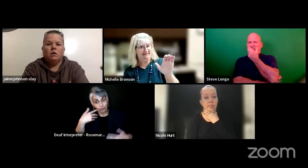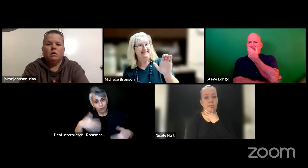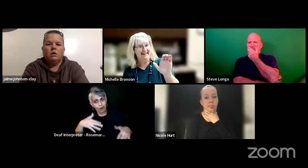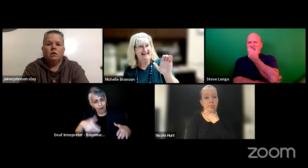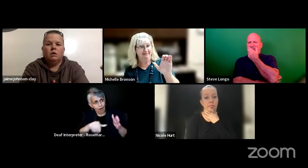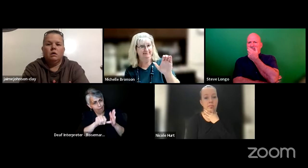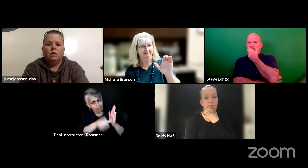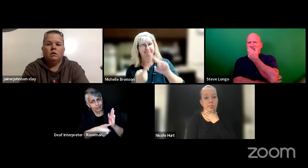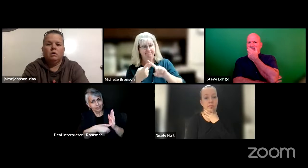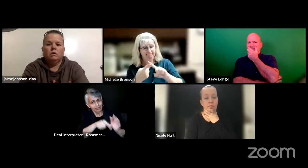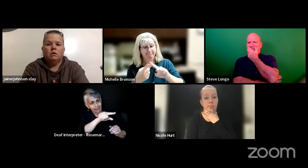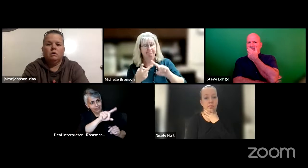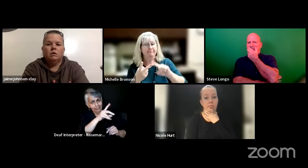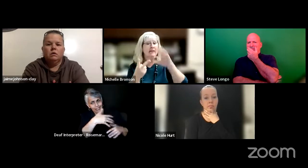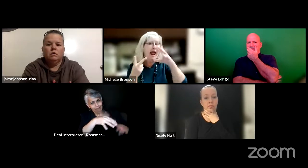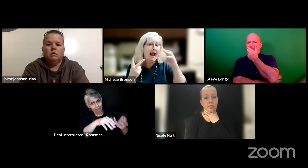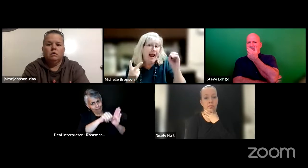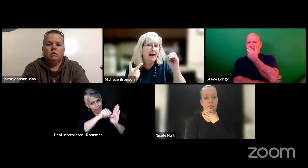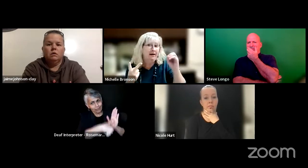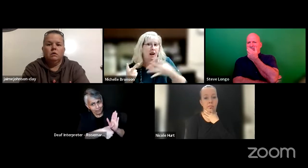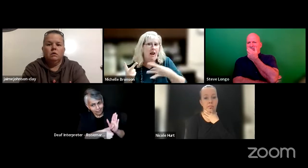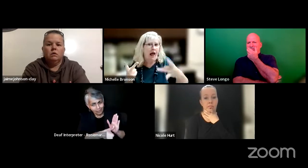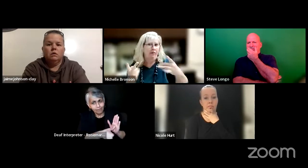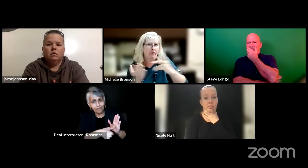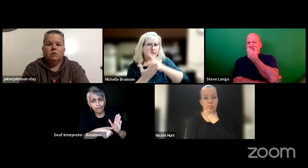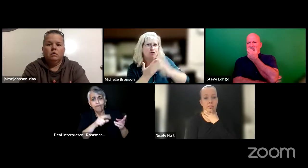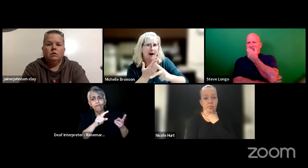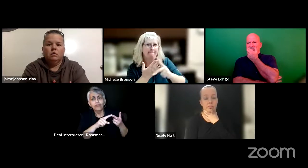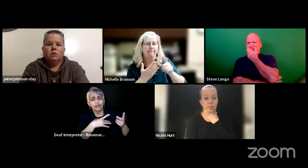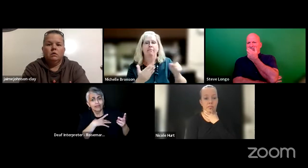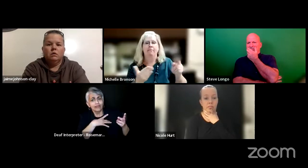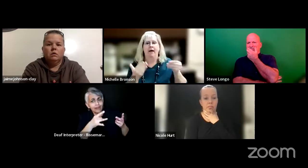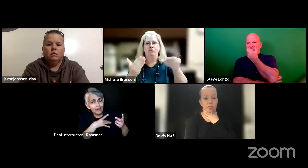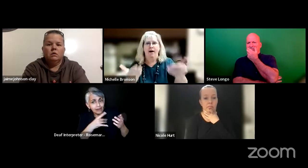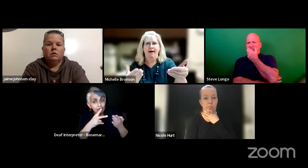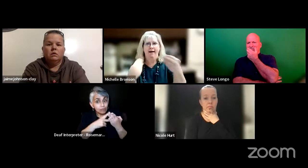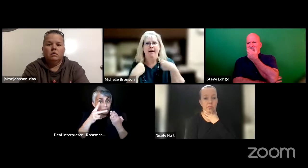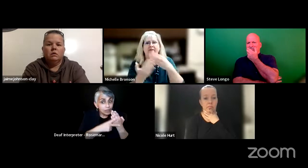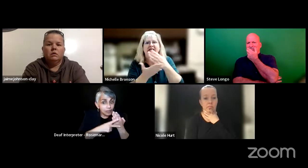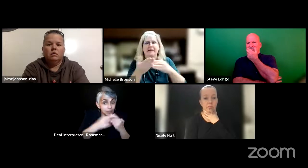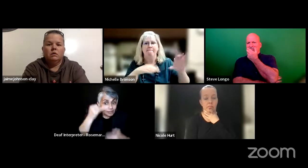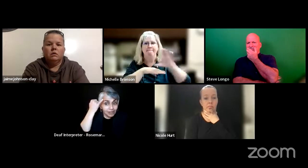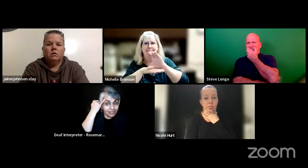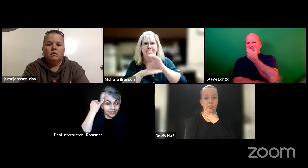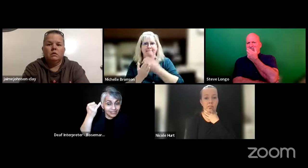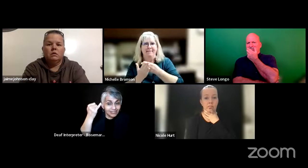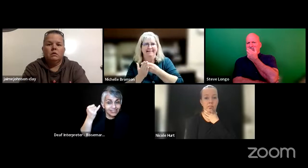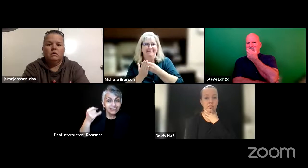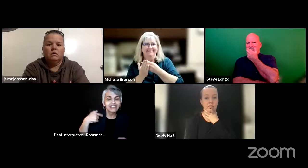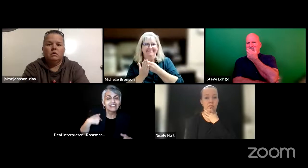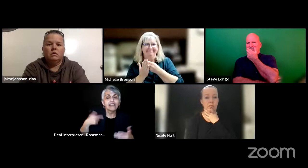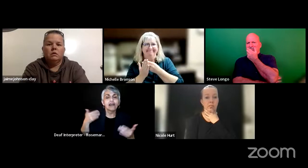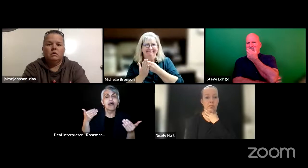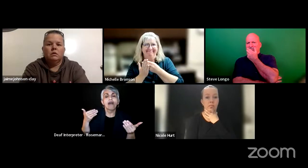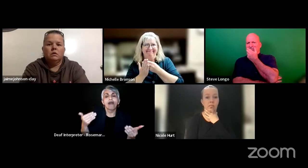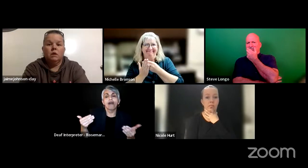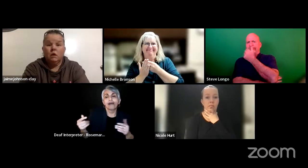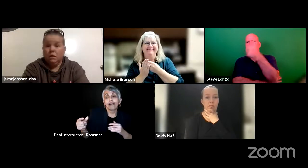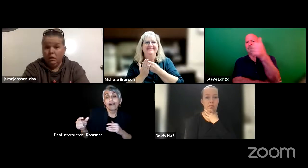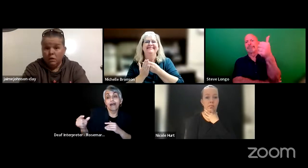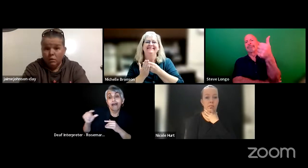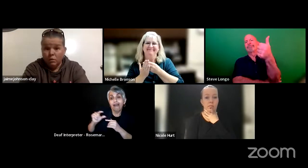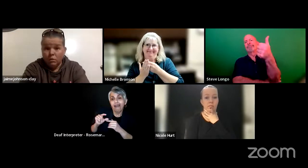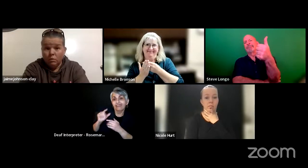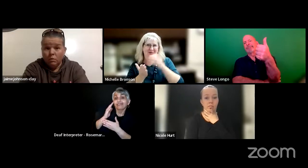because they said they were so impressed with our organization and really liked the program, they did give us